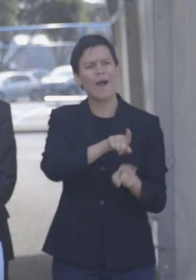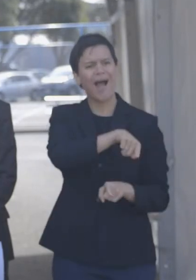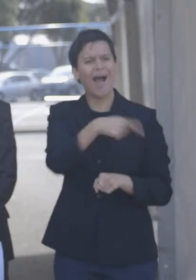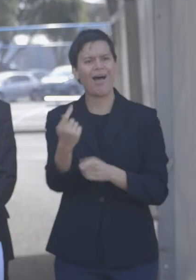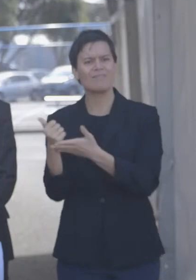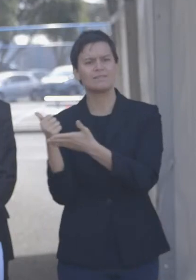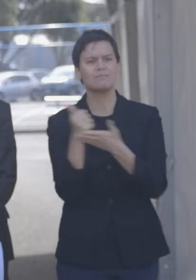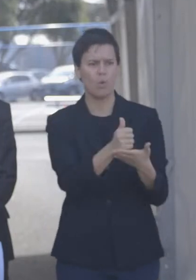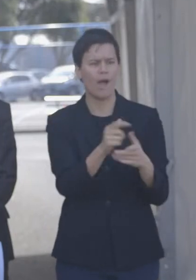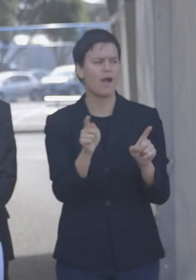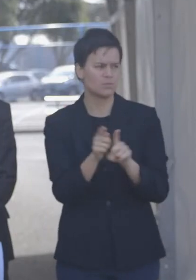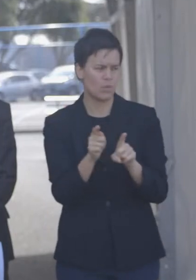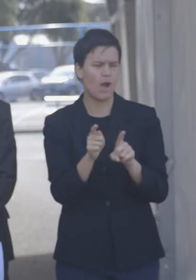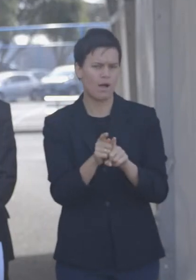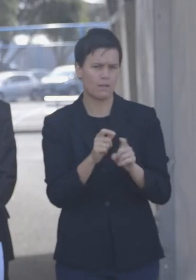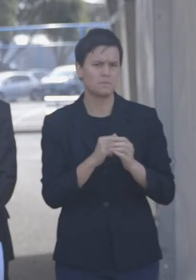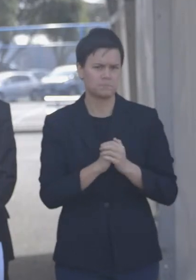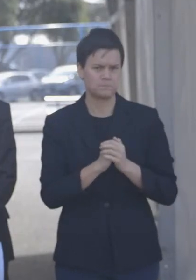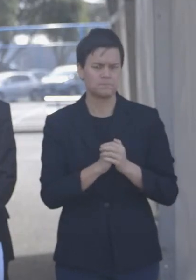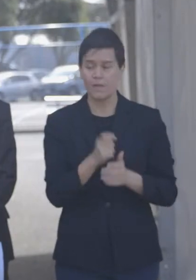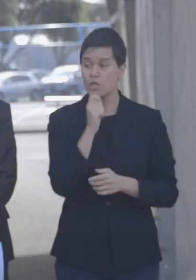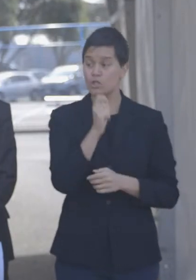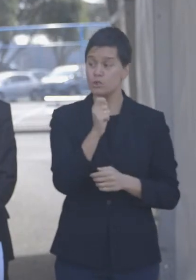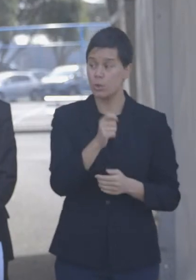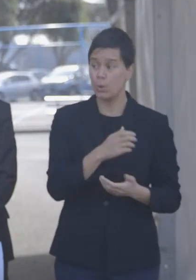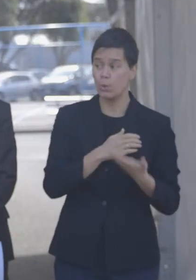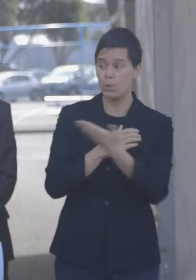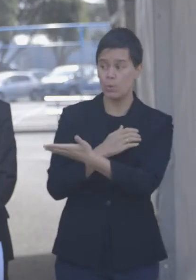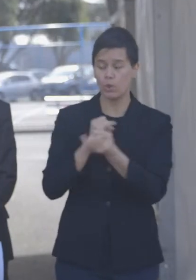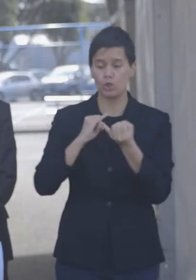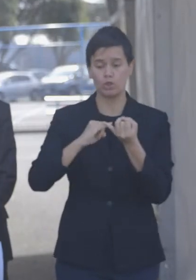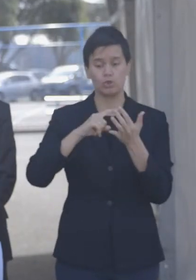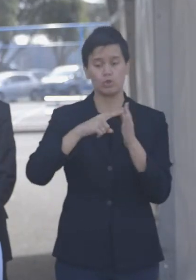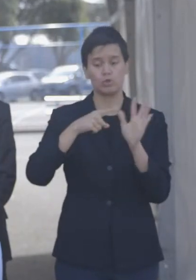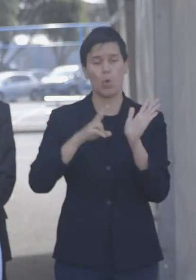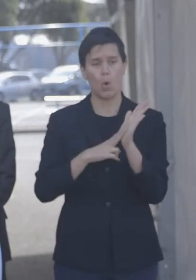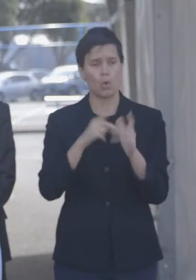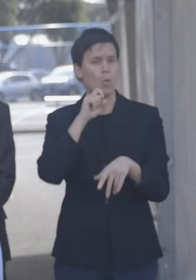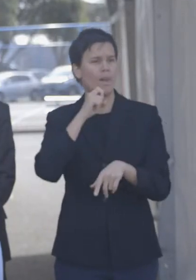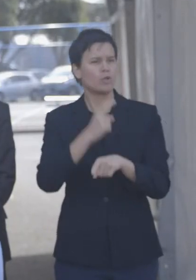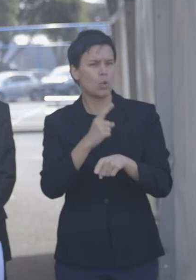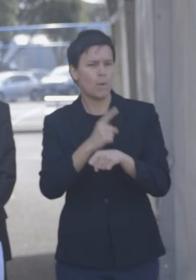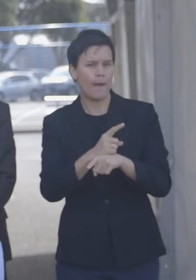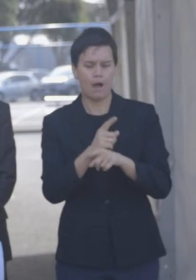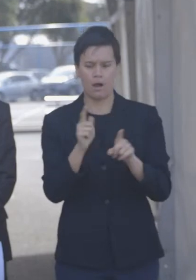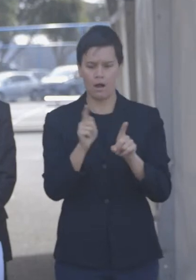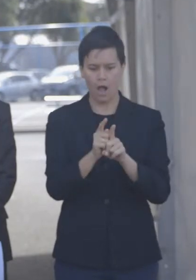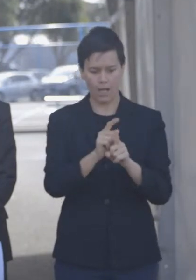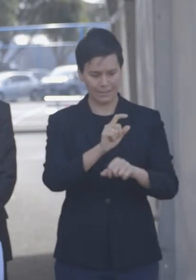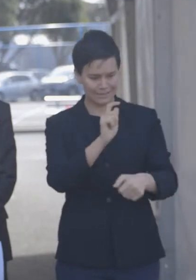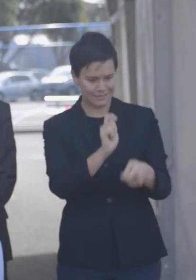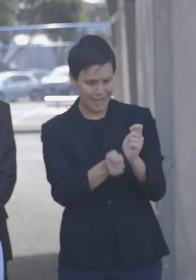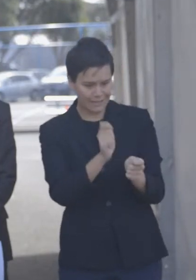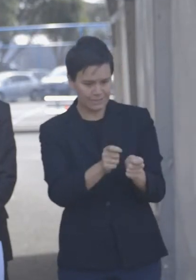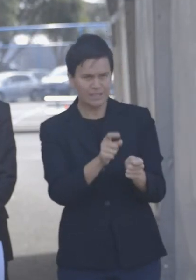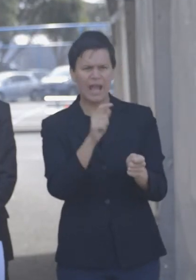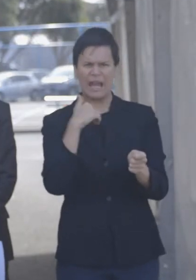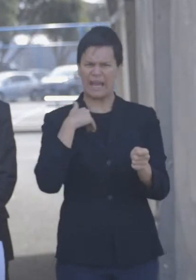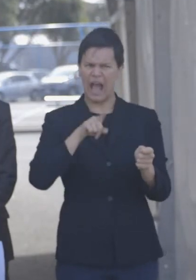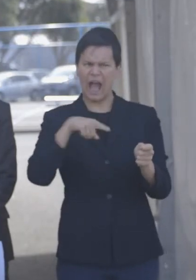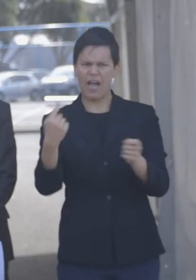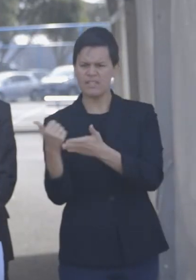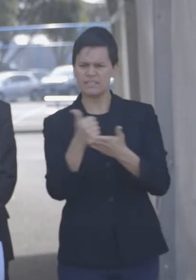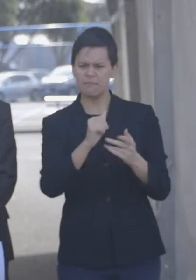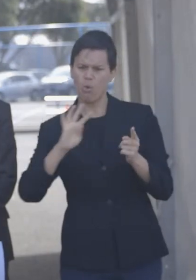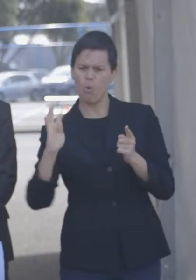whānau. So as Sean will talk about shortly, all of the social support, the ability to provide psychosocial backup, as well as general